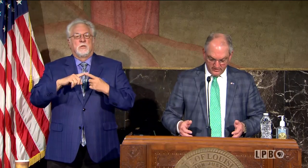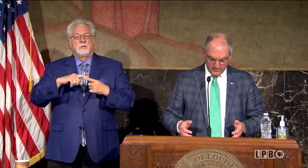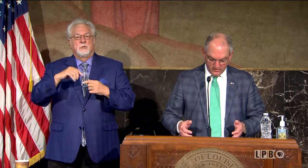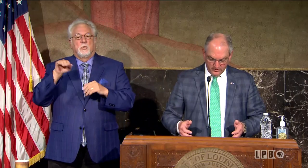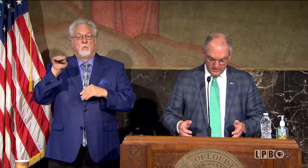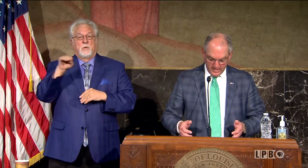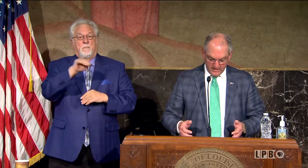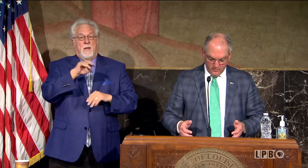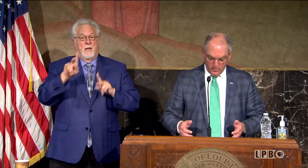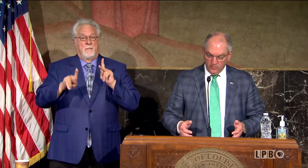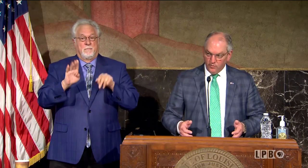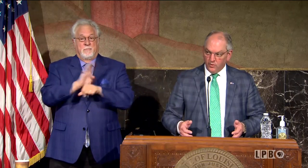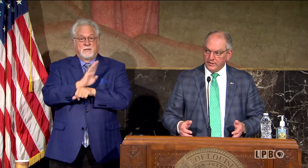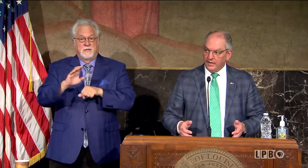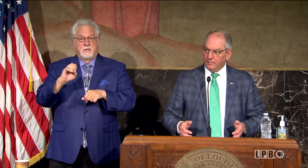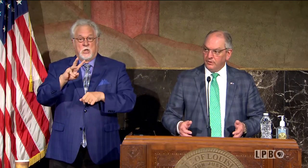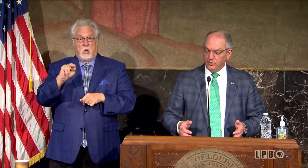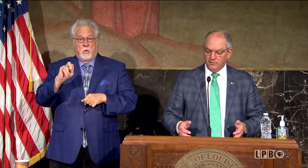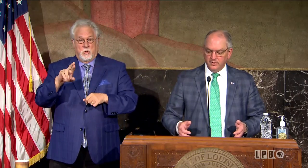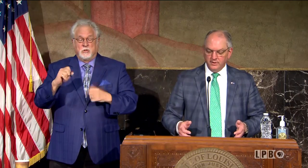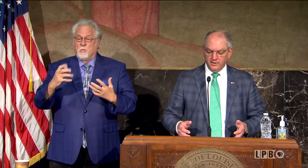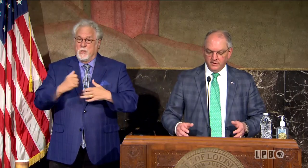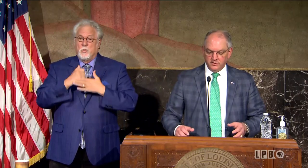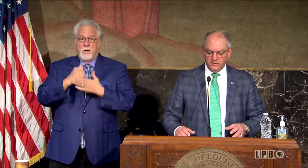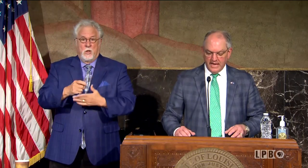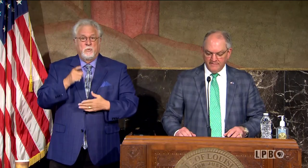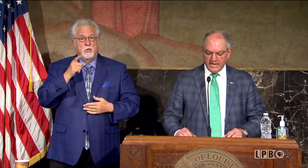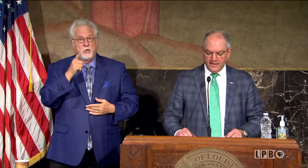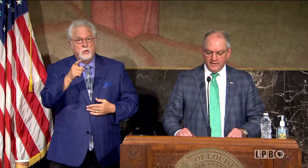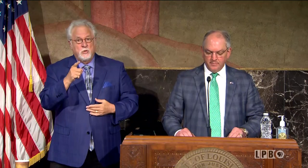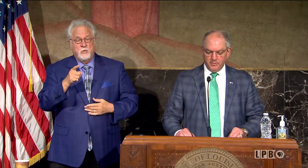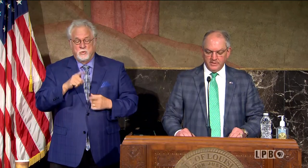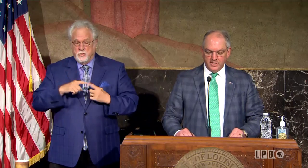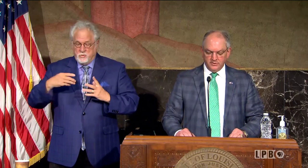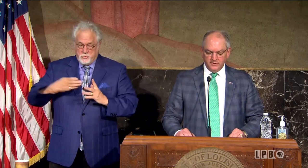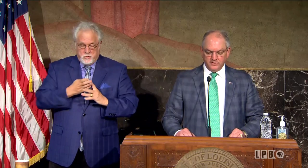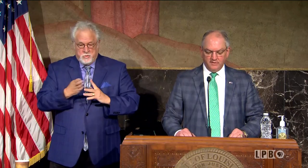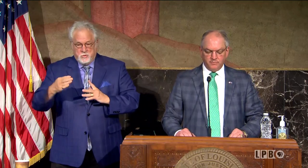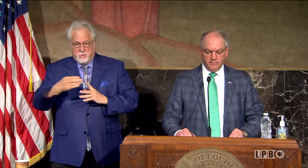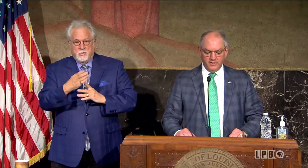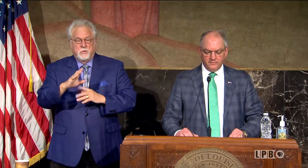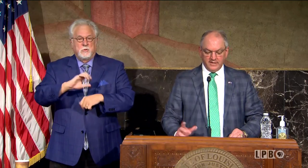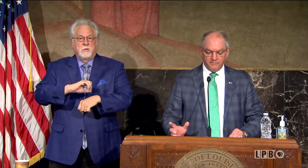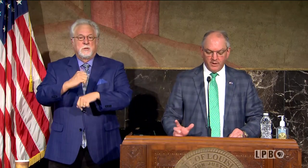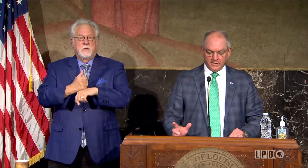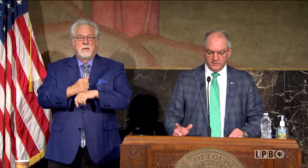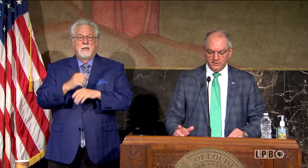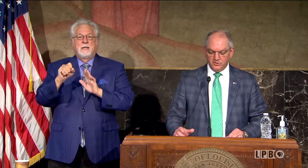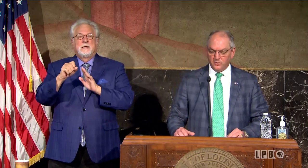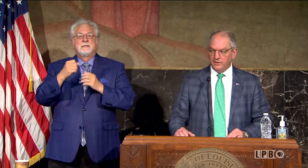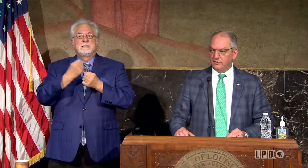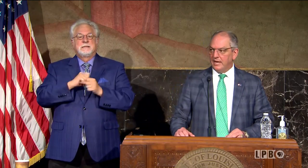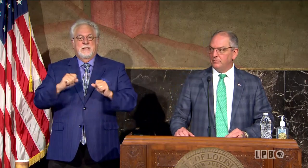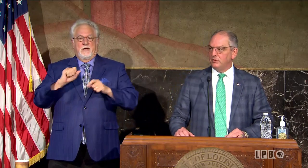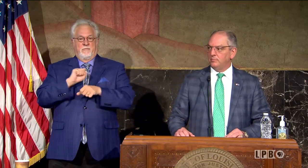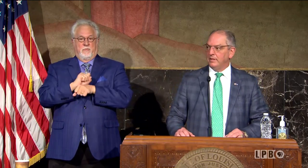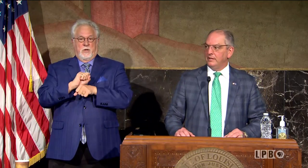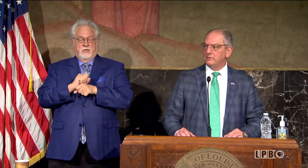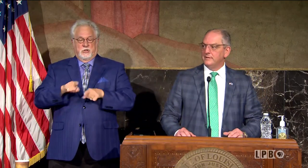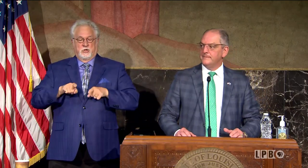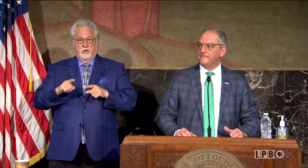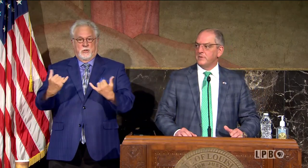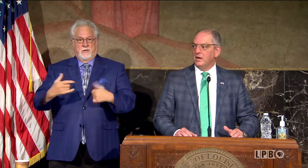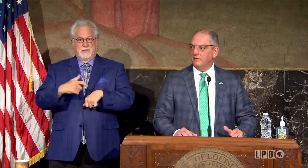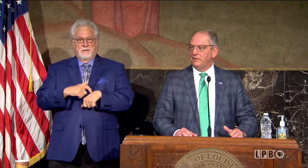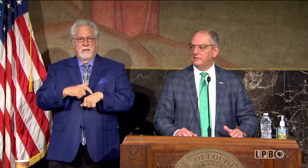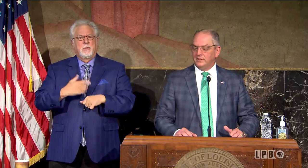remind business owners that we want to help you to navigate the implementation of safe practices during this time. So